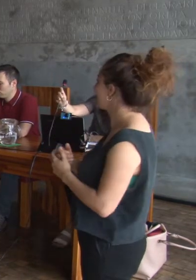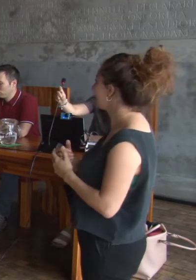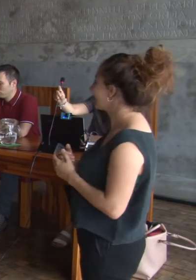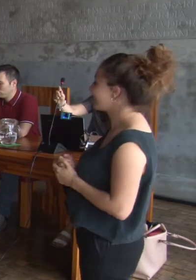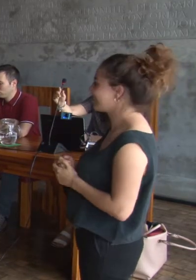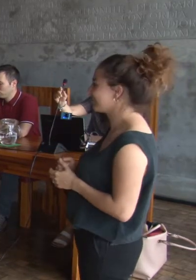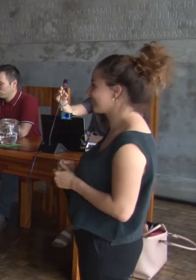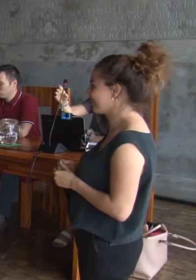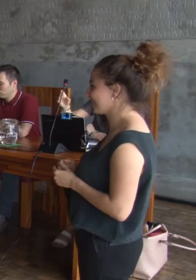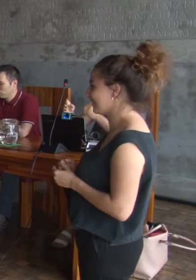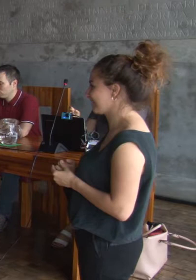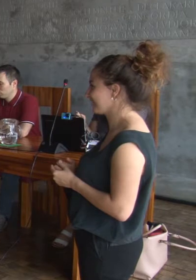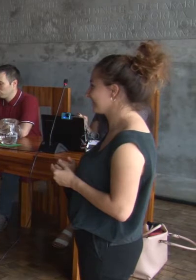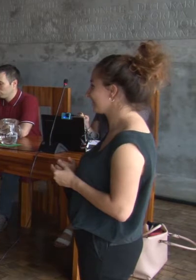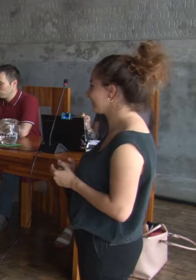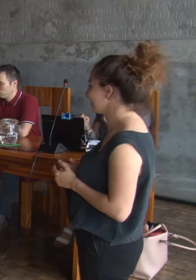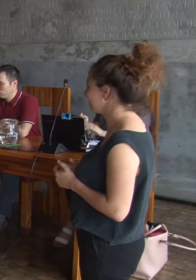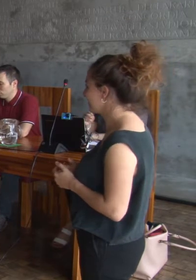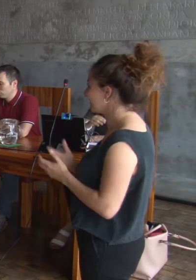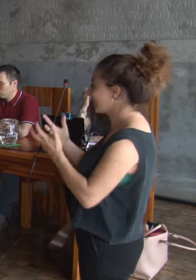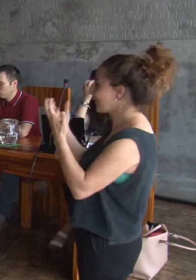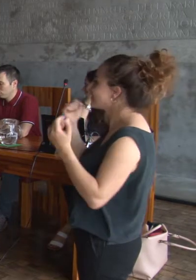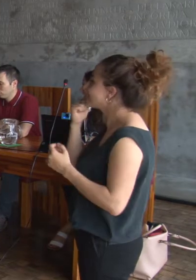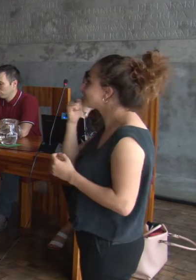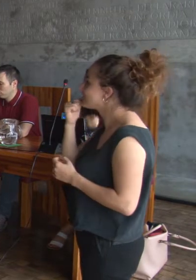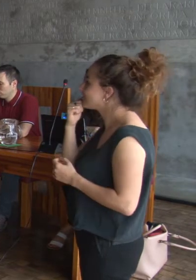Chiara! Last but not least, Chiara, sorry.